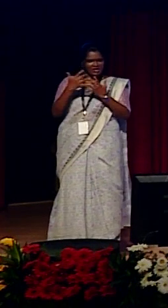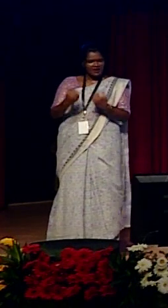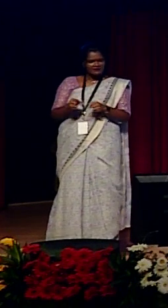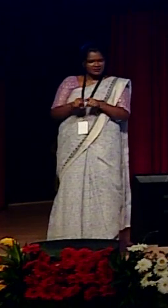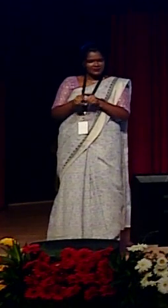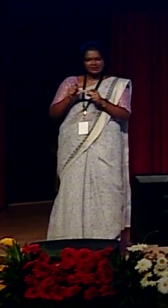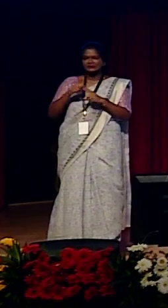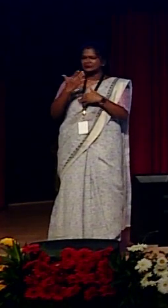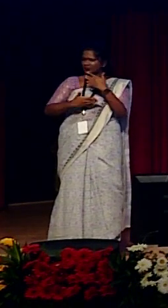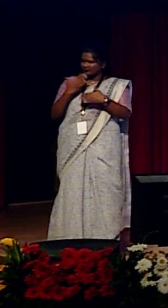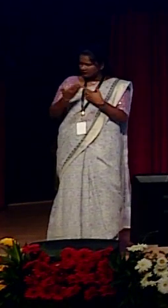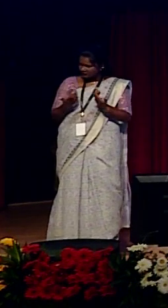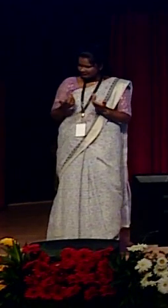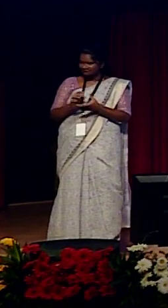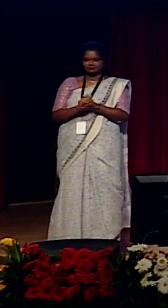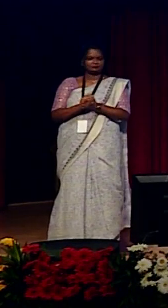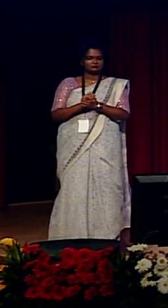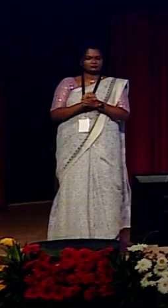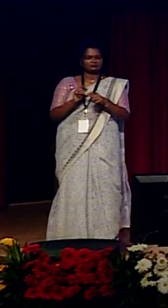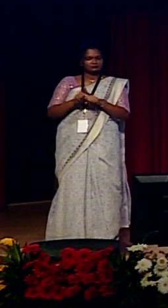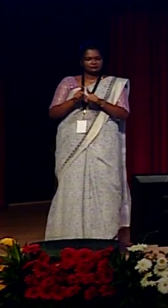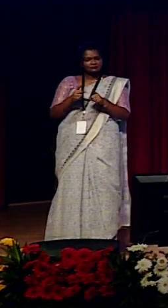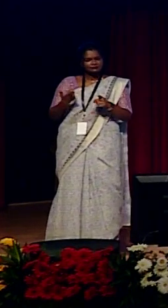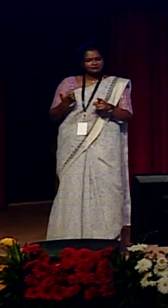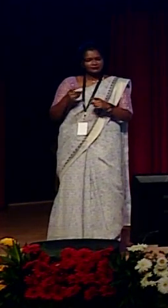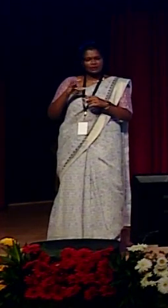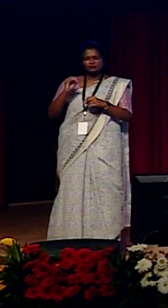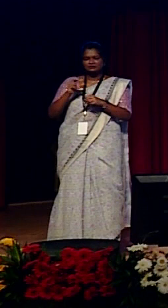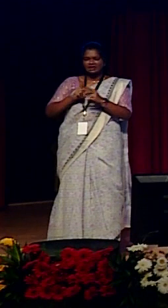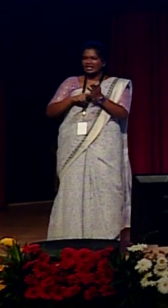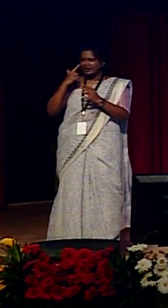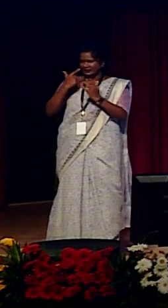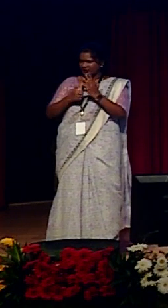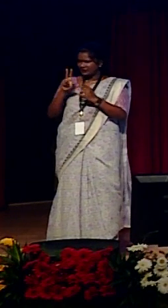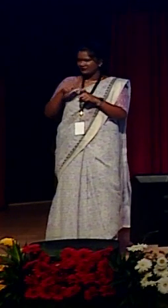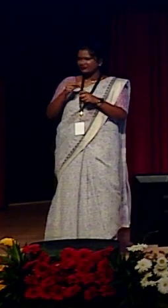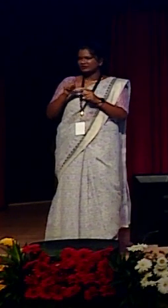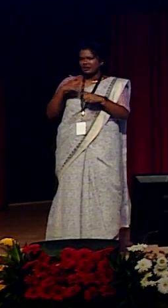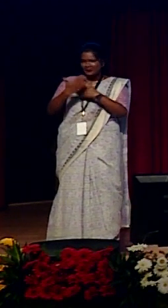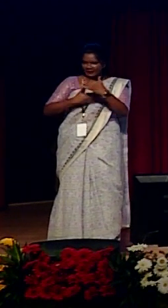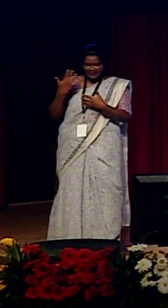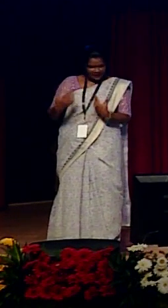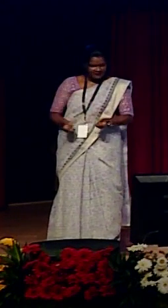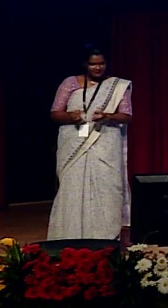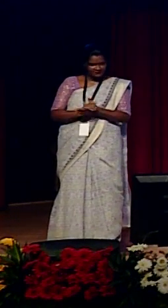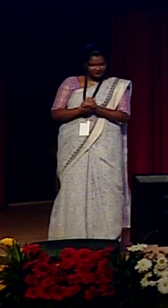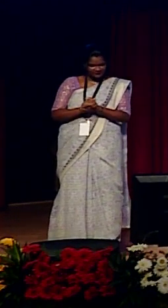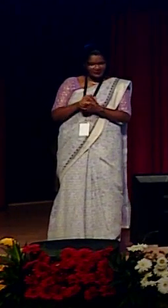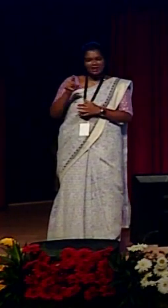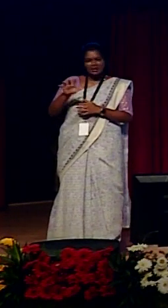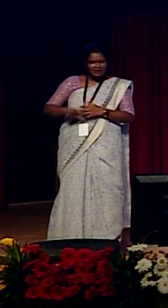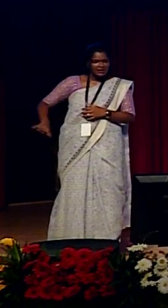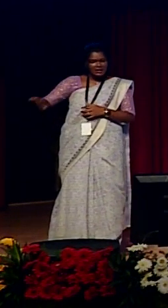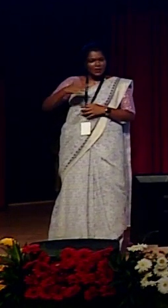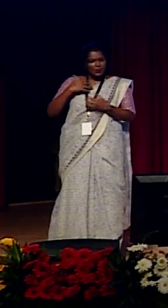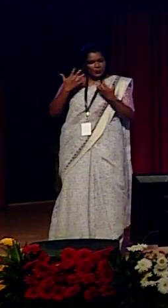compound disabilities or cognitive disabilities because they are not in the area of our expertise. So